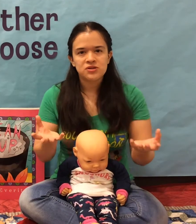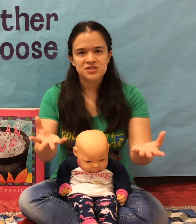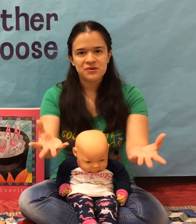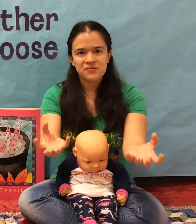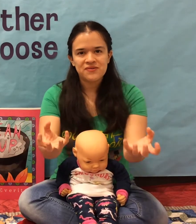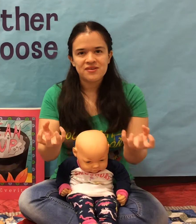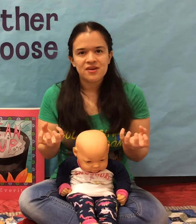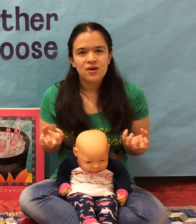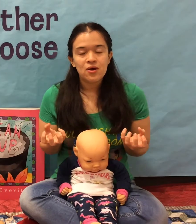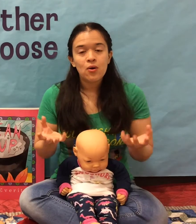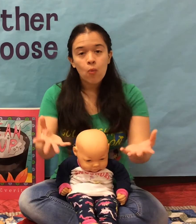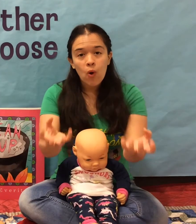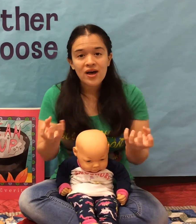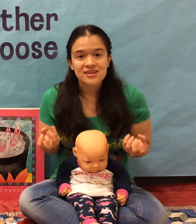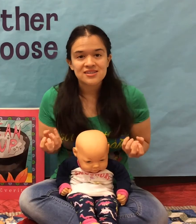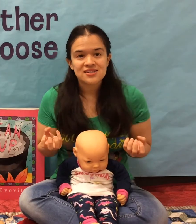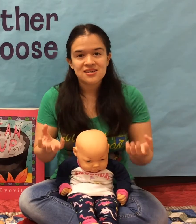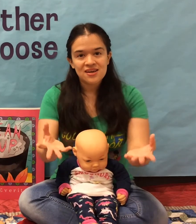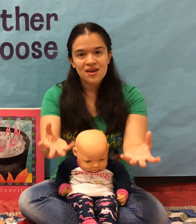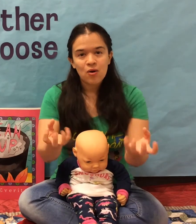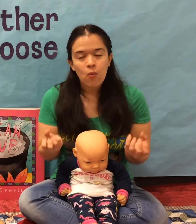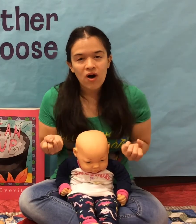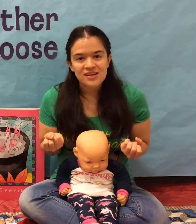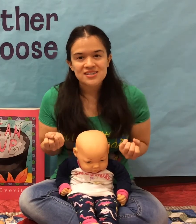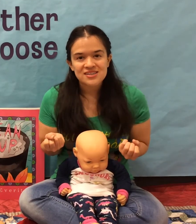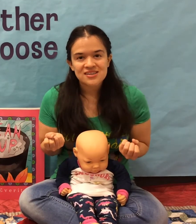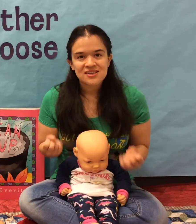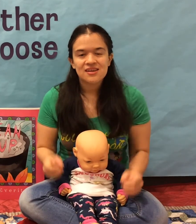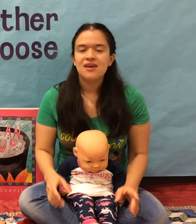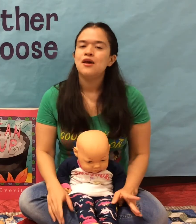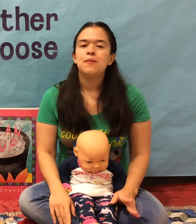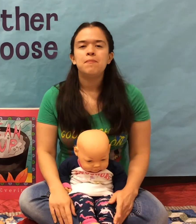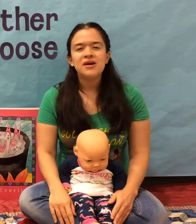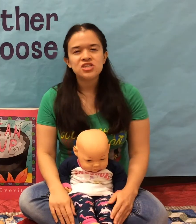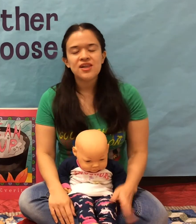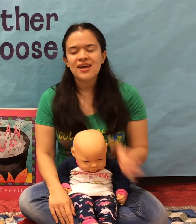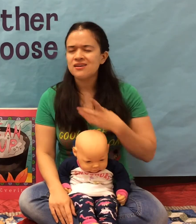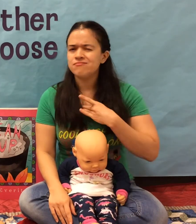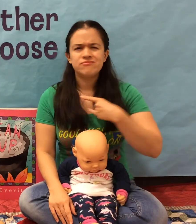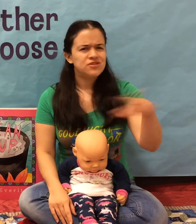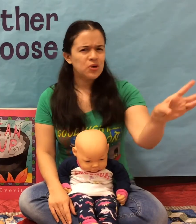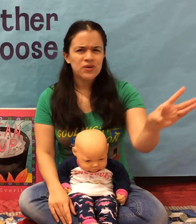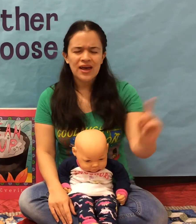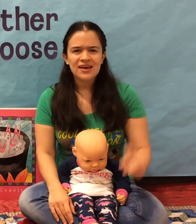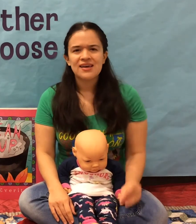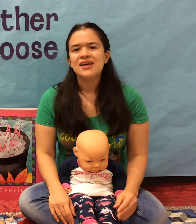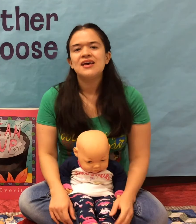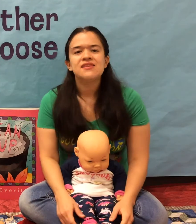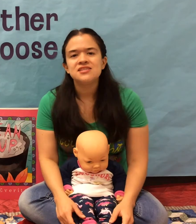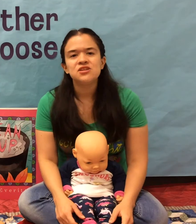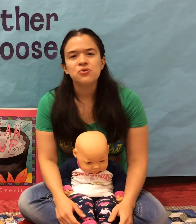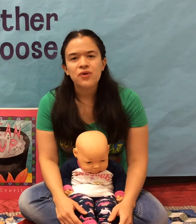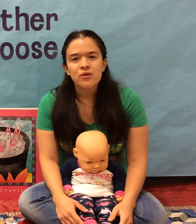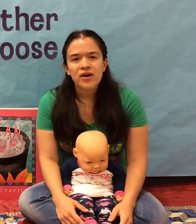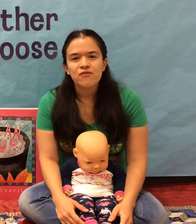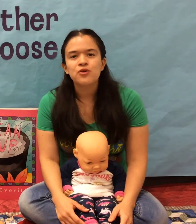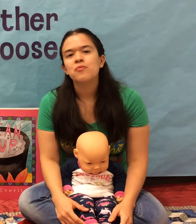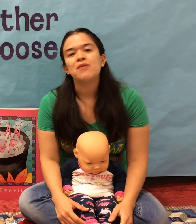you. Want. Want. Much like don't like, this is a great way for your baby